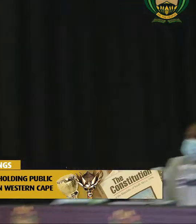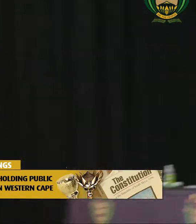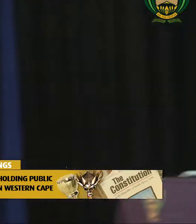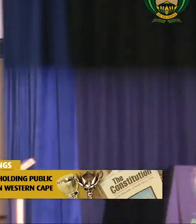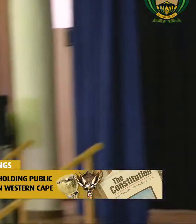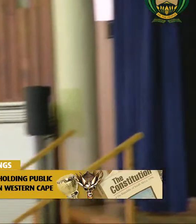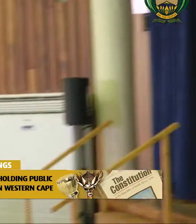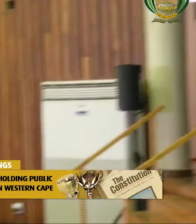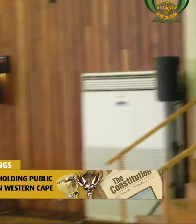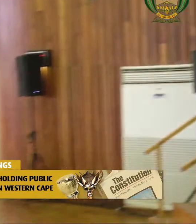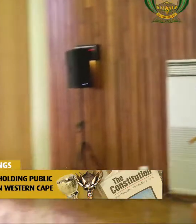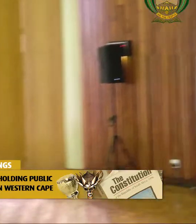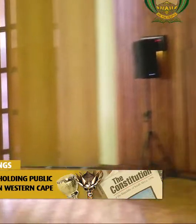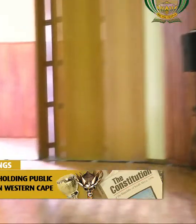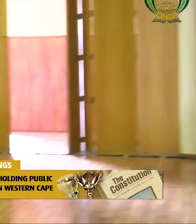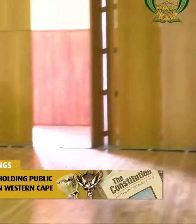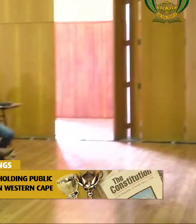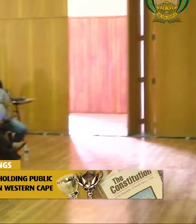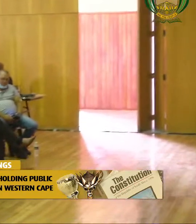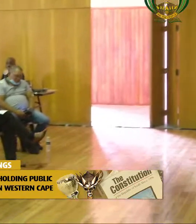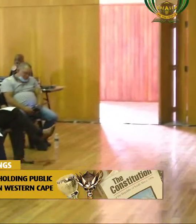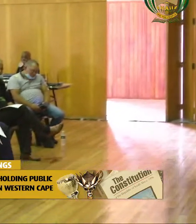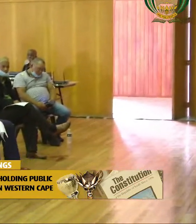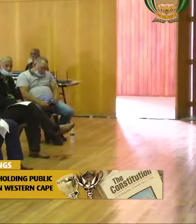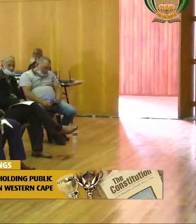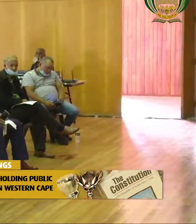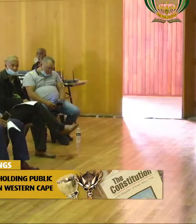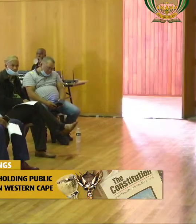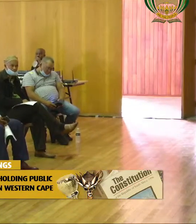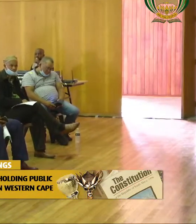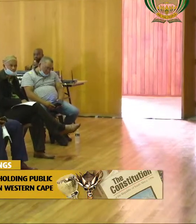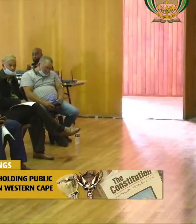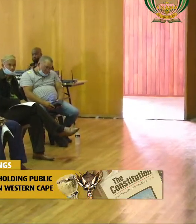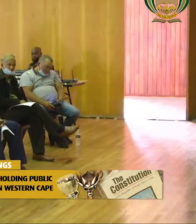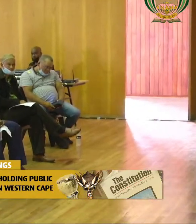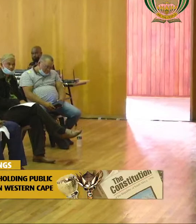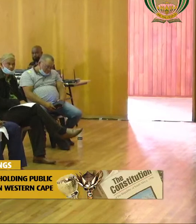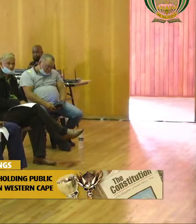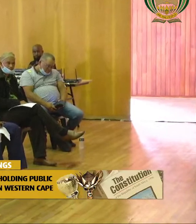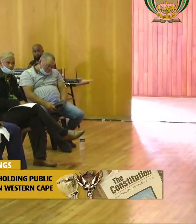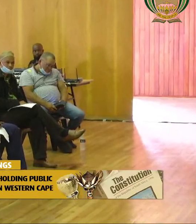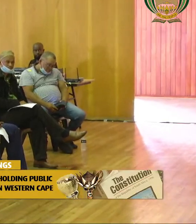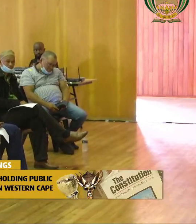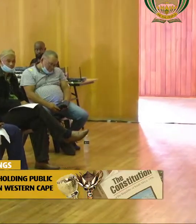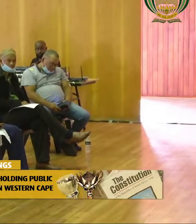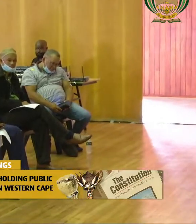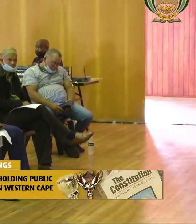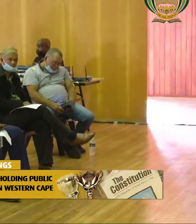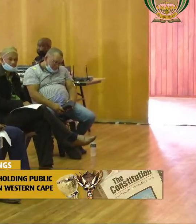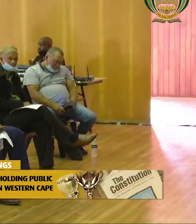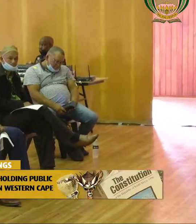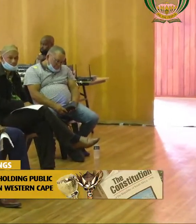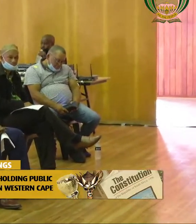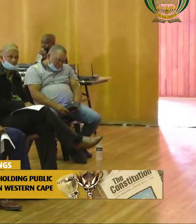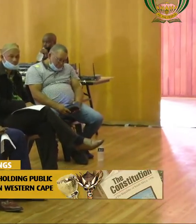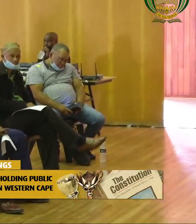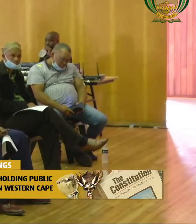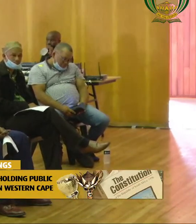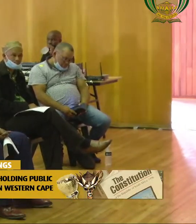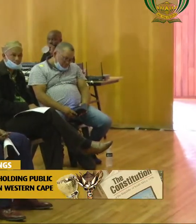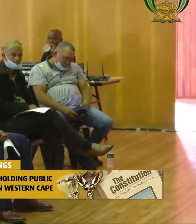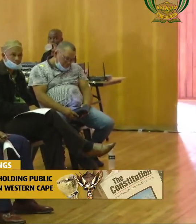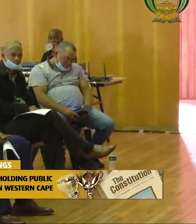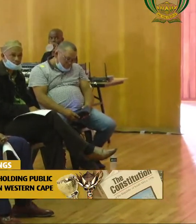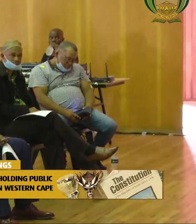Ndawuthatha inyweba yokwamkela ohloniphekileyo uNkosi uSipho. I will also take this opportunity to acknowledge